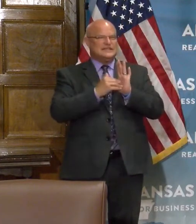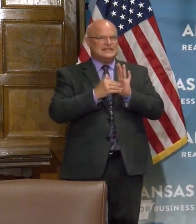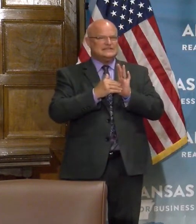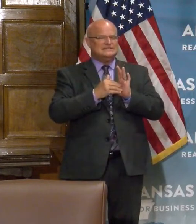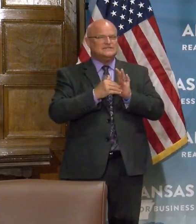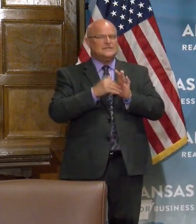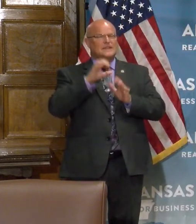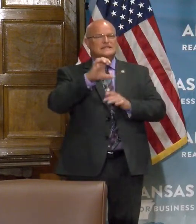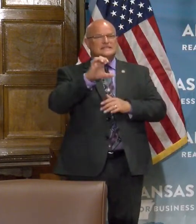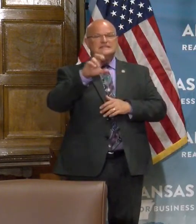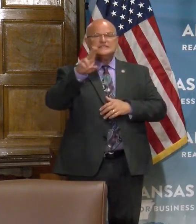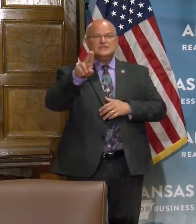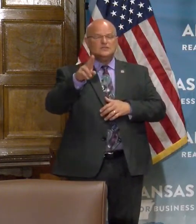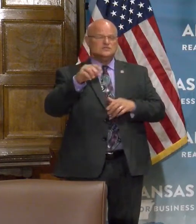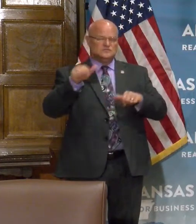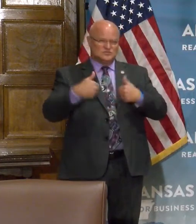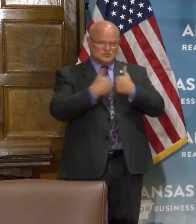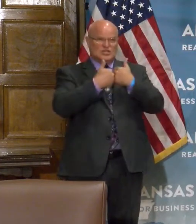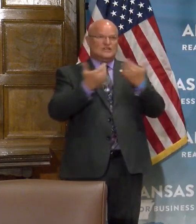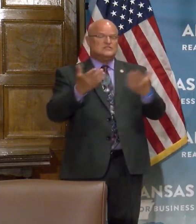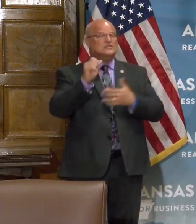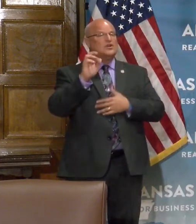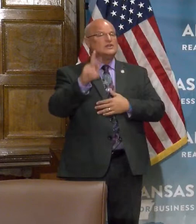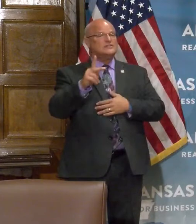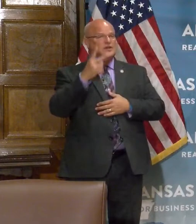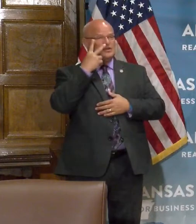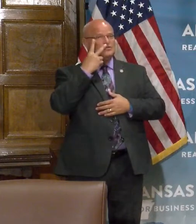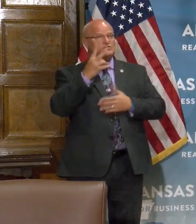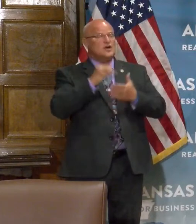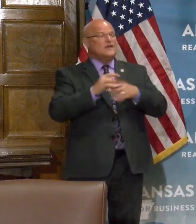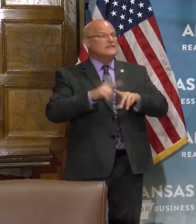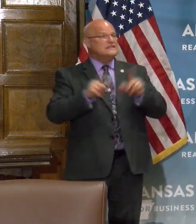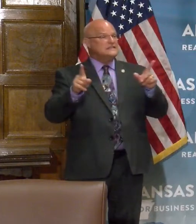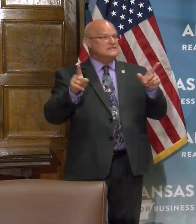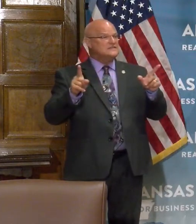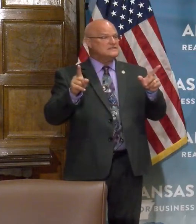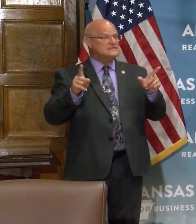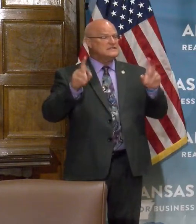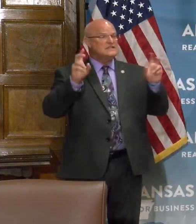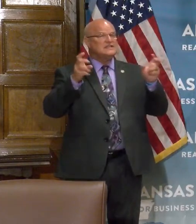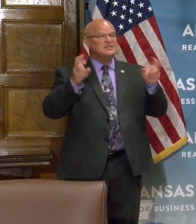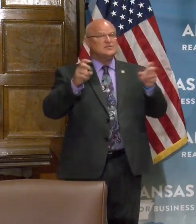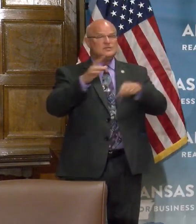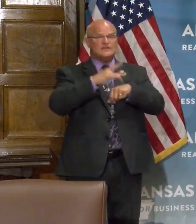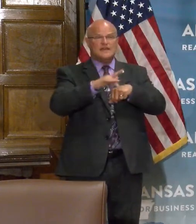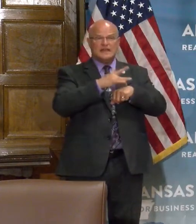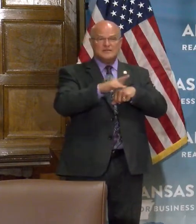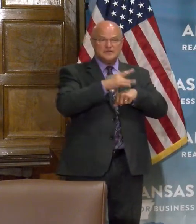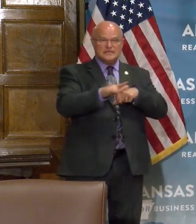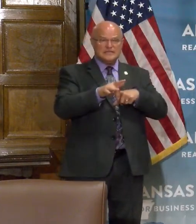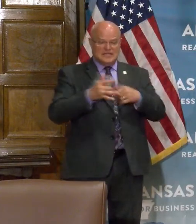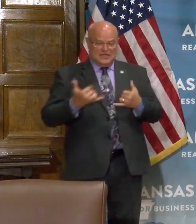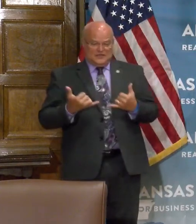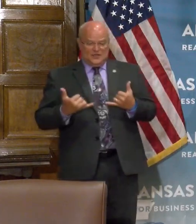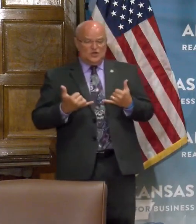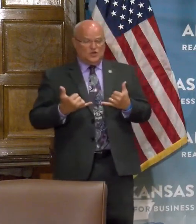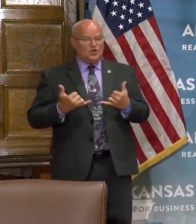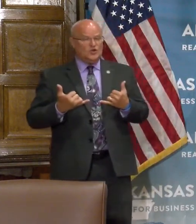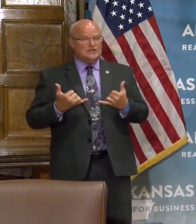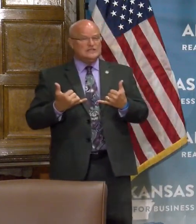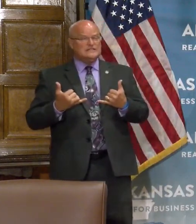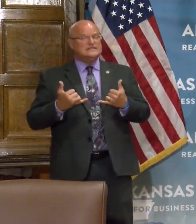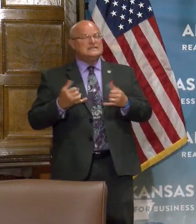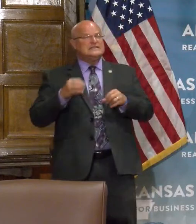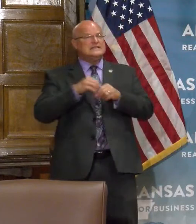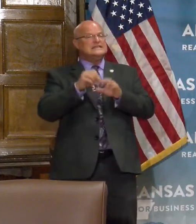care capacity is always a challenge in Arkansas, and you saw the difference there in terms of availability and what our current census is run across